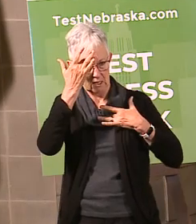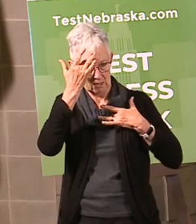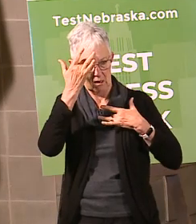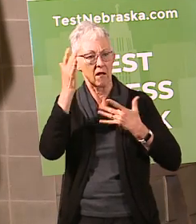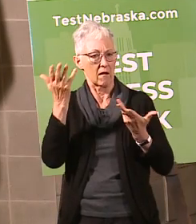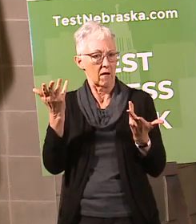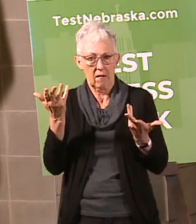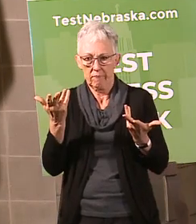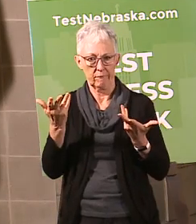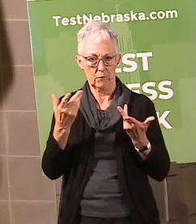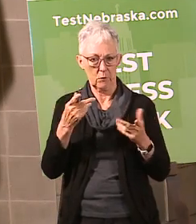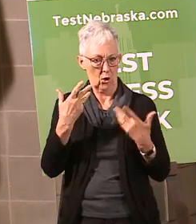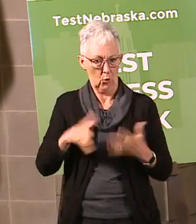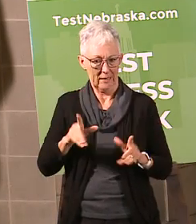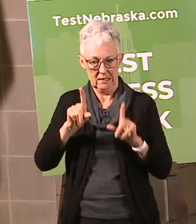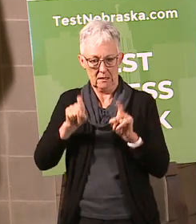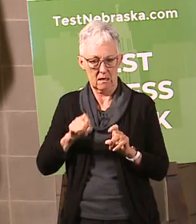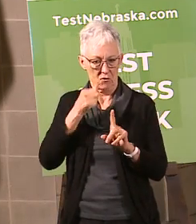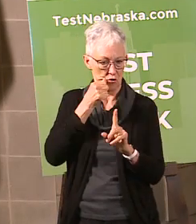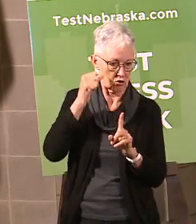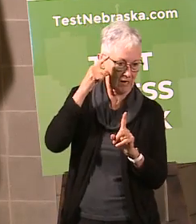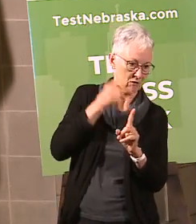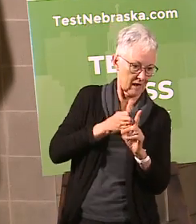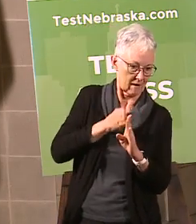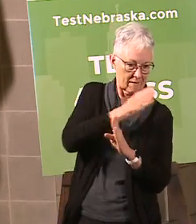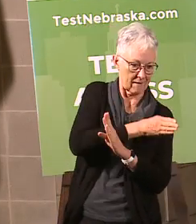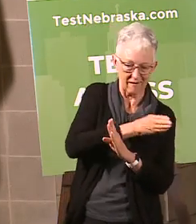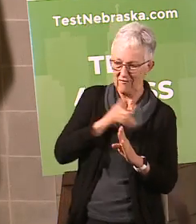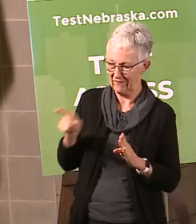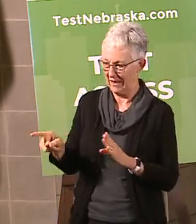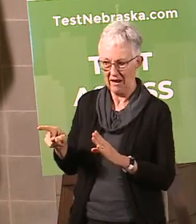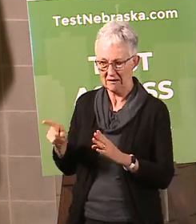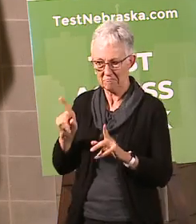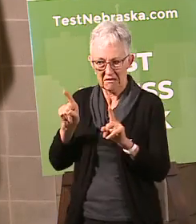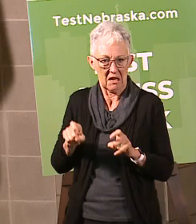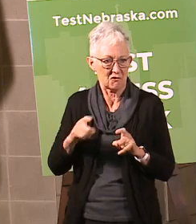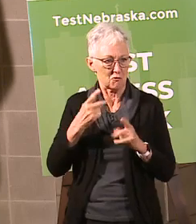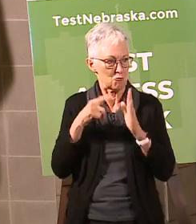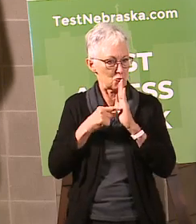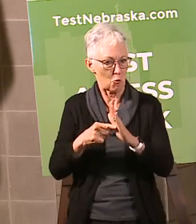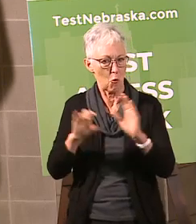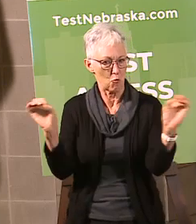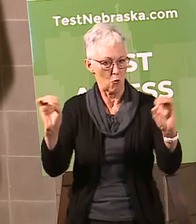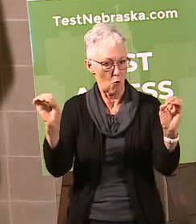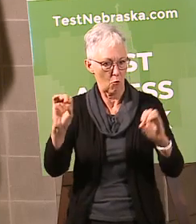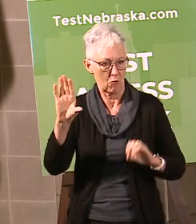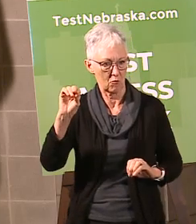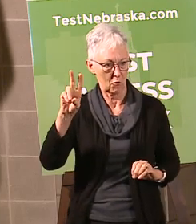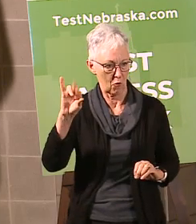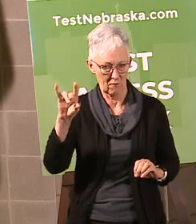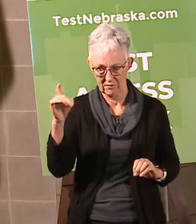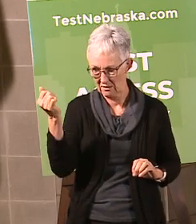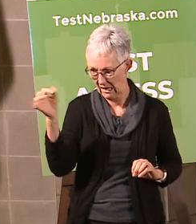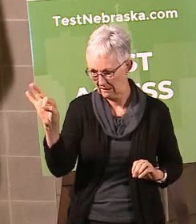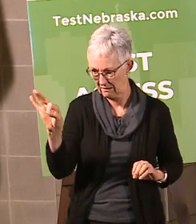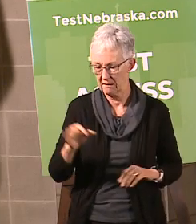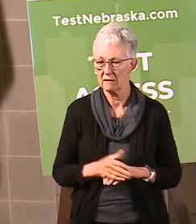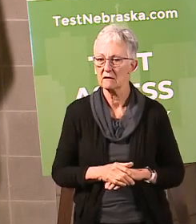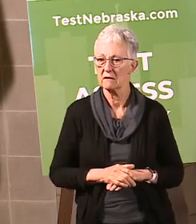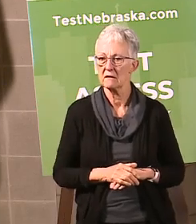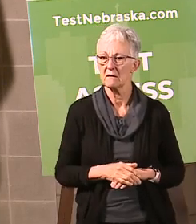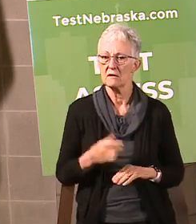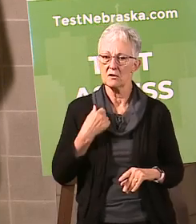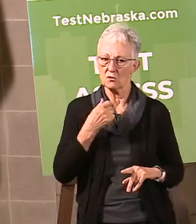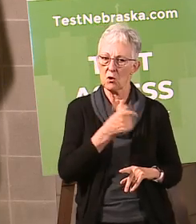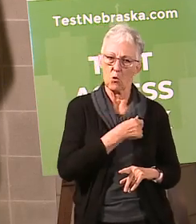their contacts to be able to get those people to quarantine and monitor their symptoms. And we determine who's getting that testing in a variety of